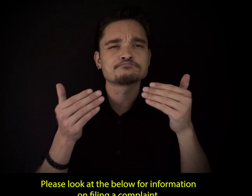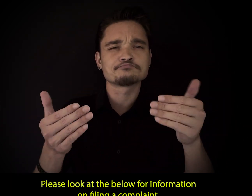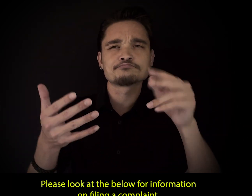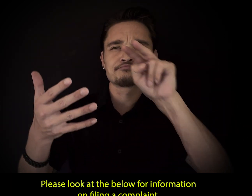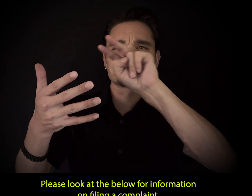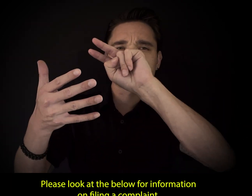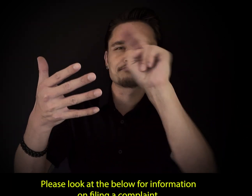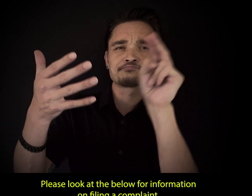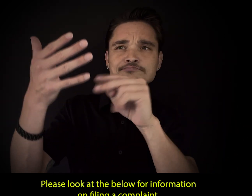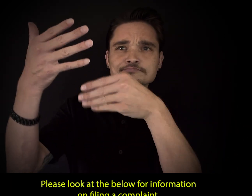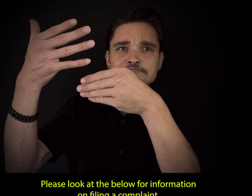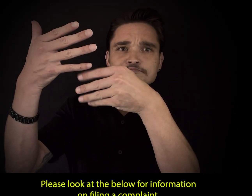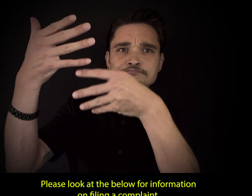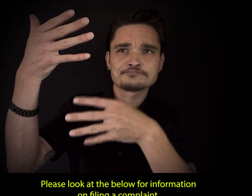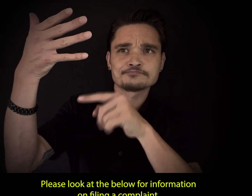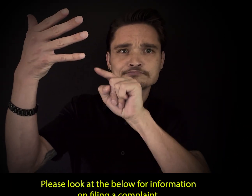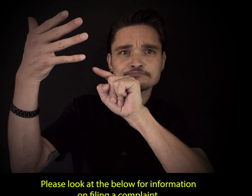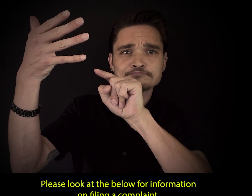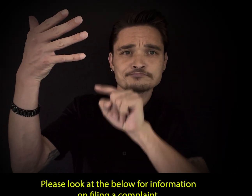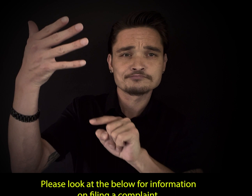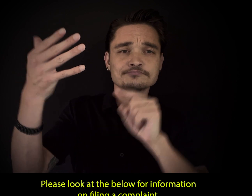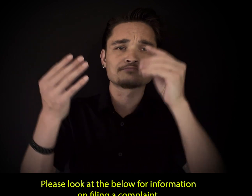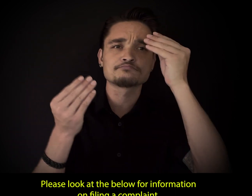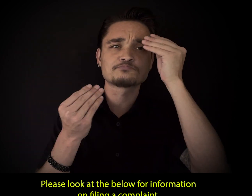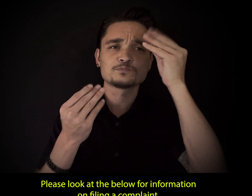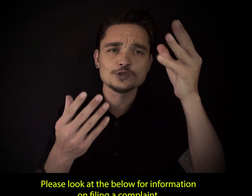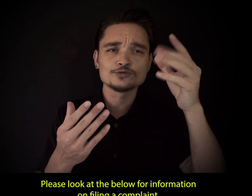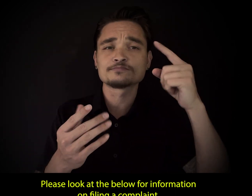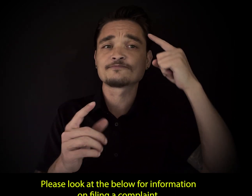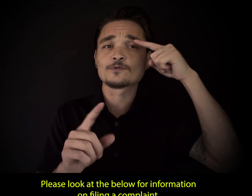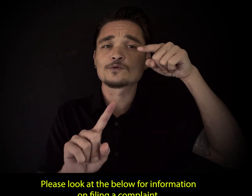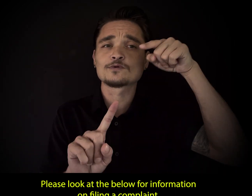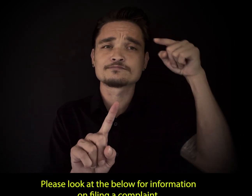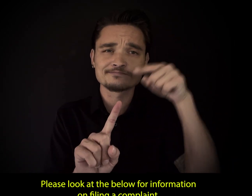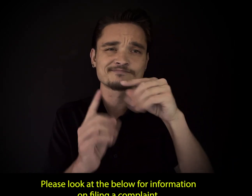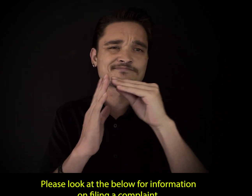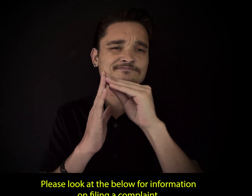Please look at the below for information on filing a complaint.